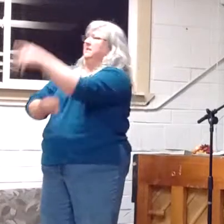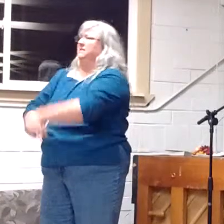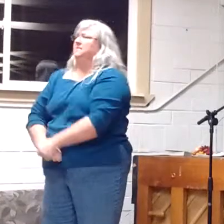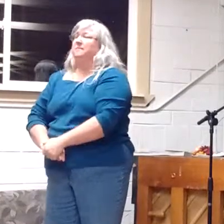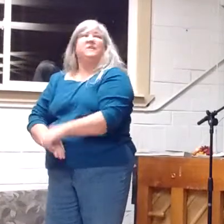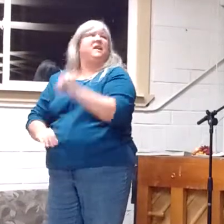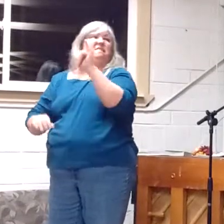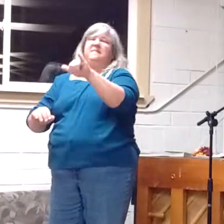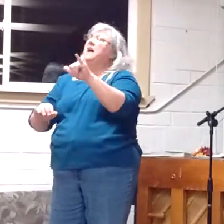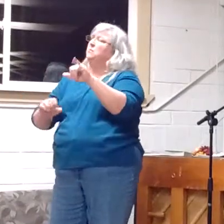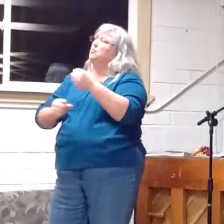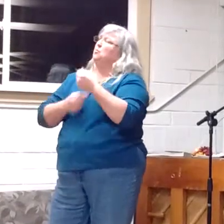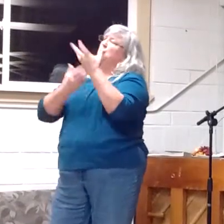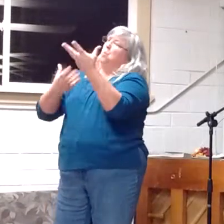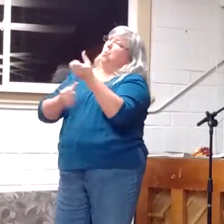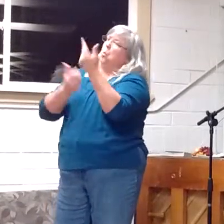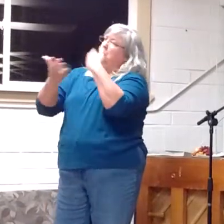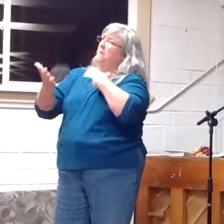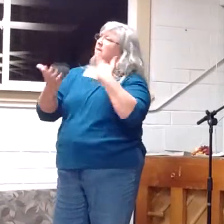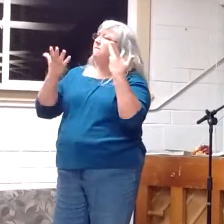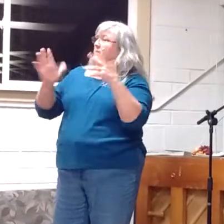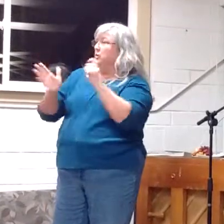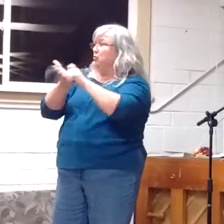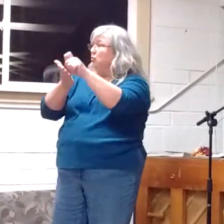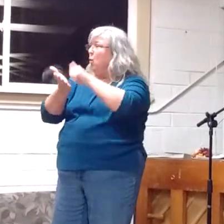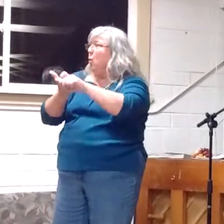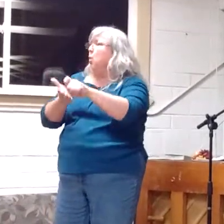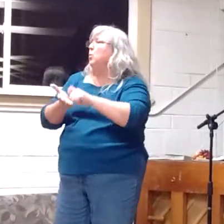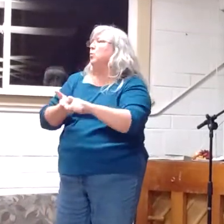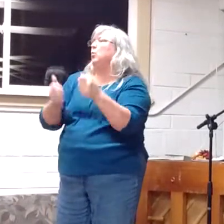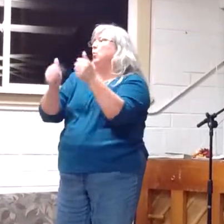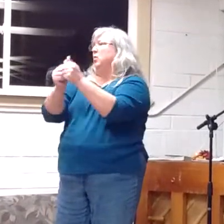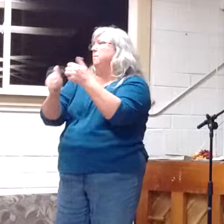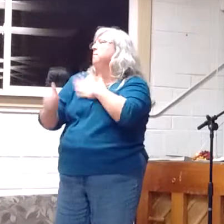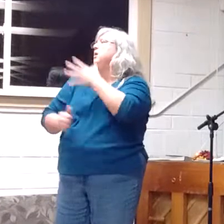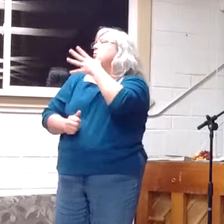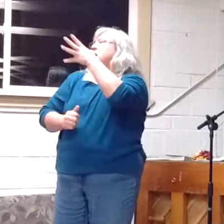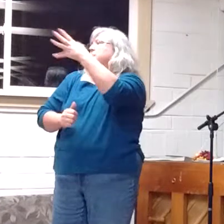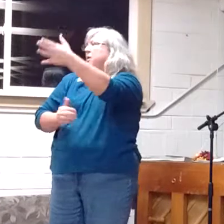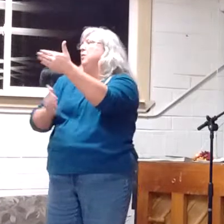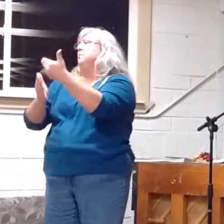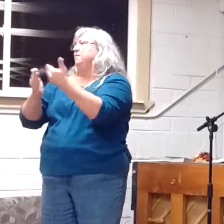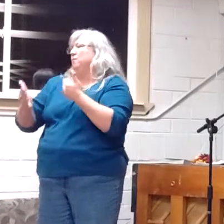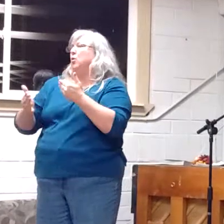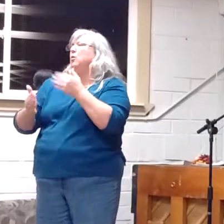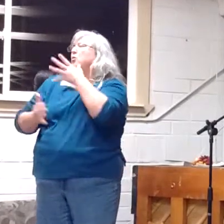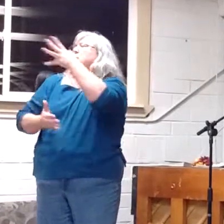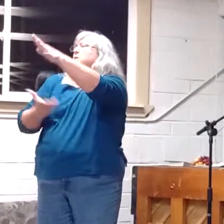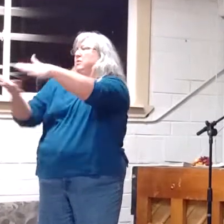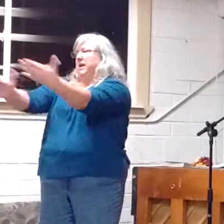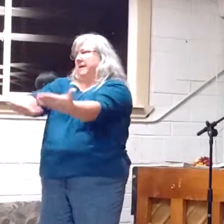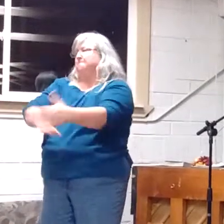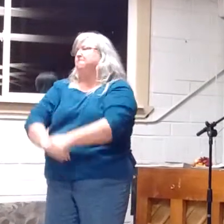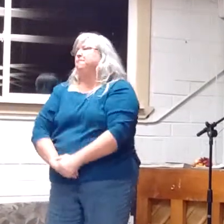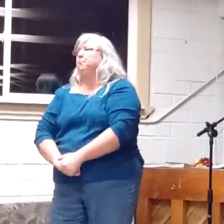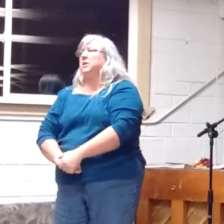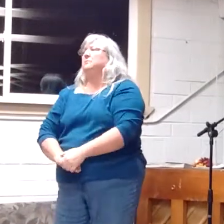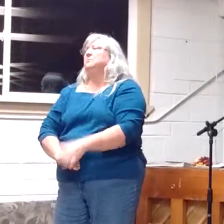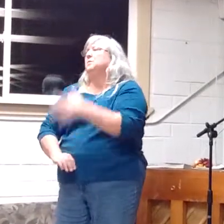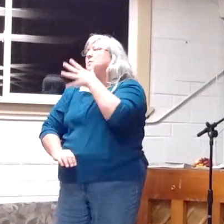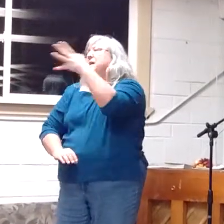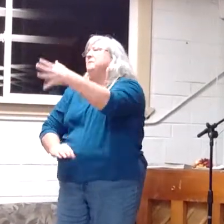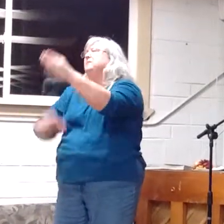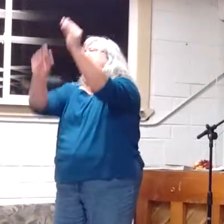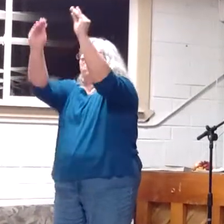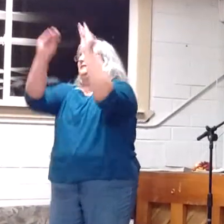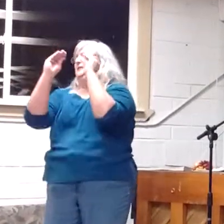And that was a poem that I wrote. I spent the last day with my grandmother before she passed, and she taught me that great